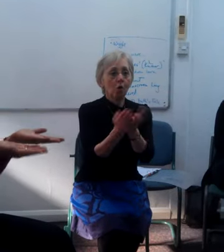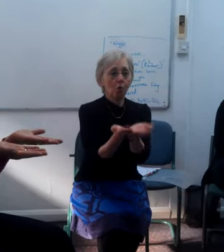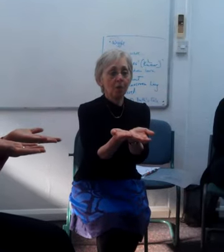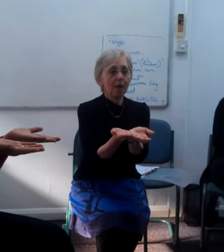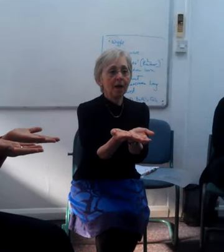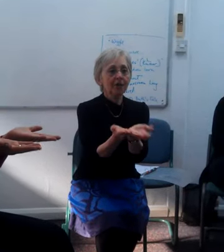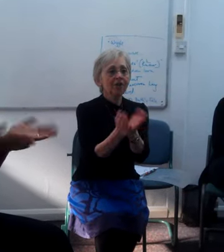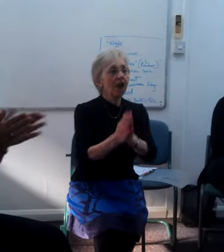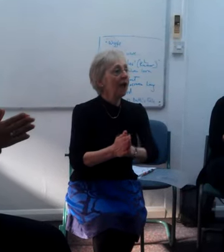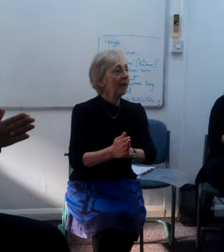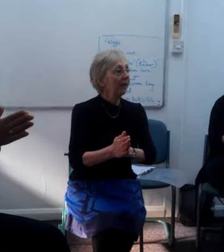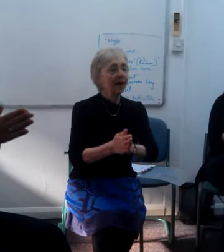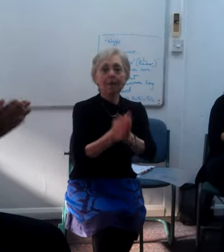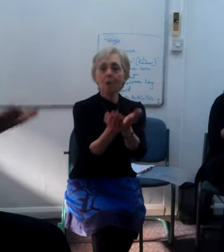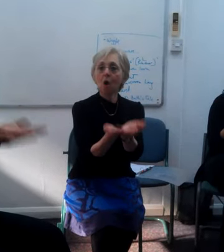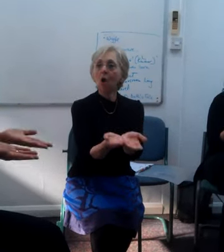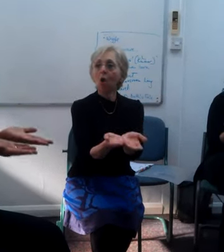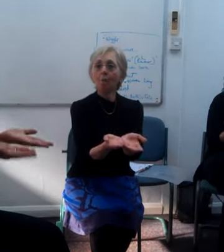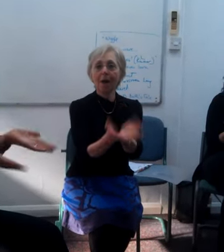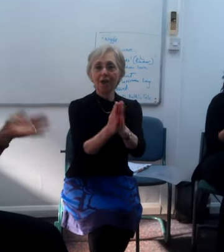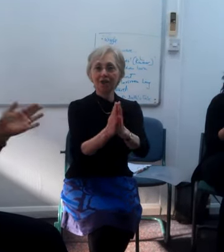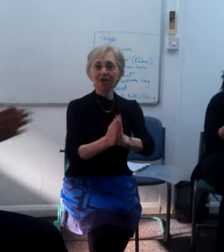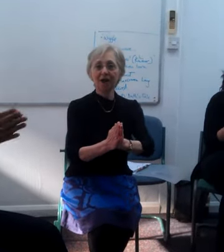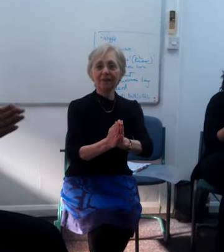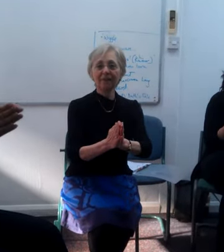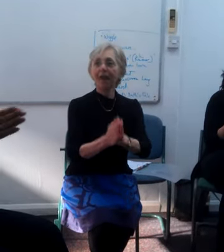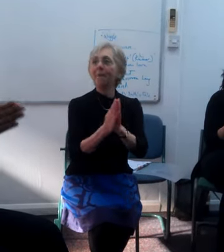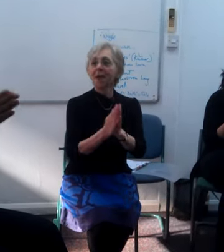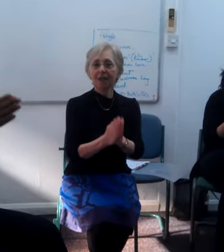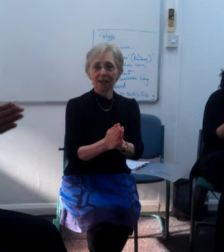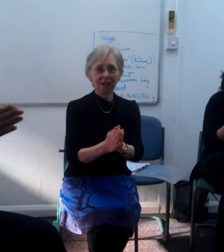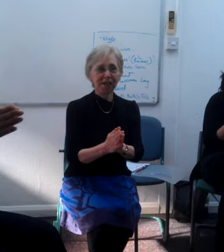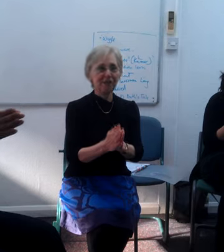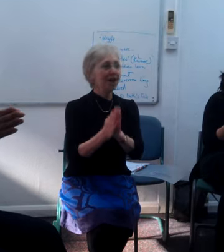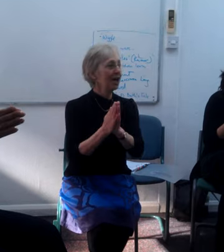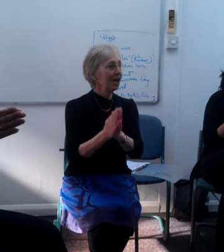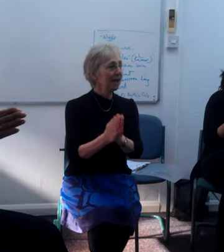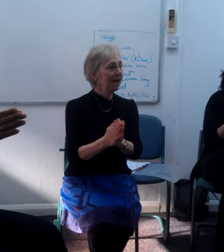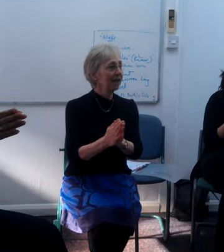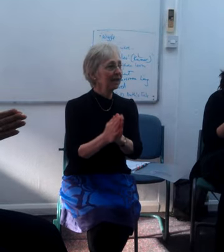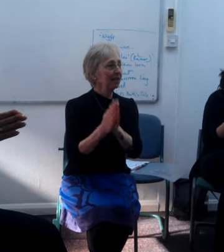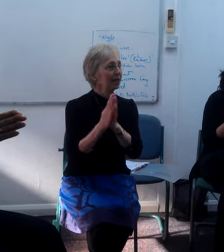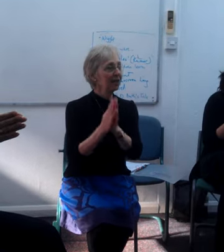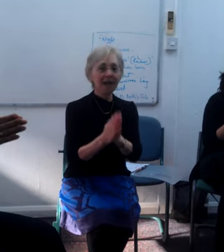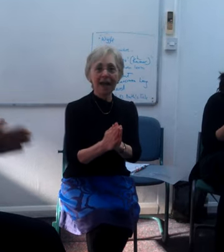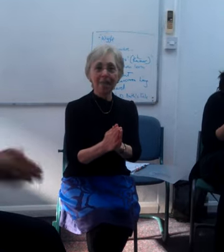Open shut them! Open shut them! Give a little clap!